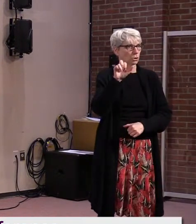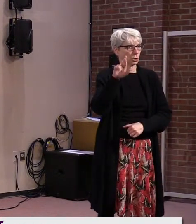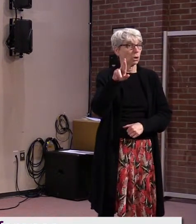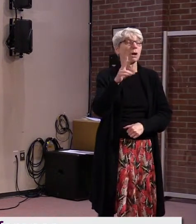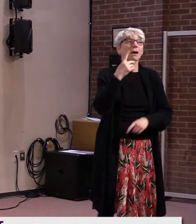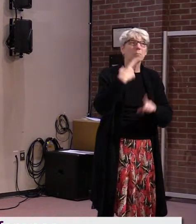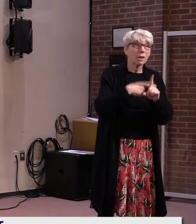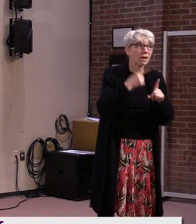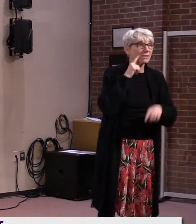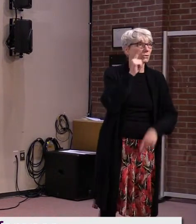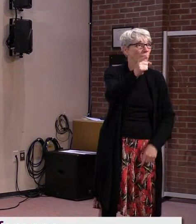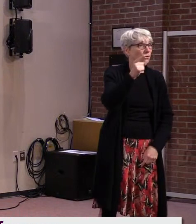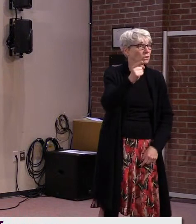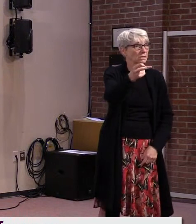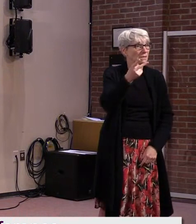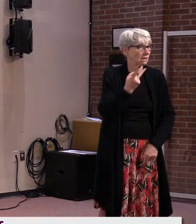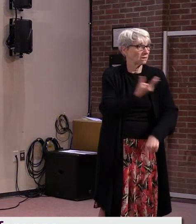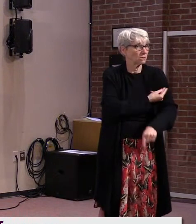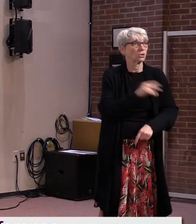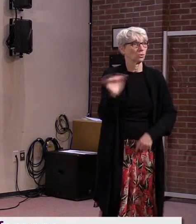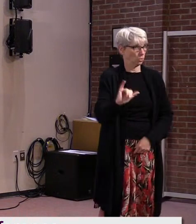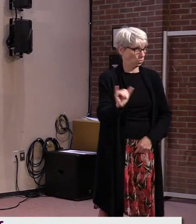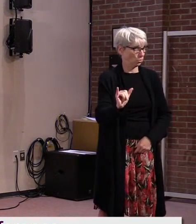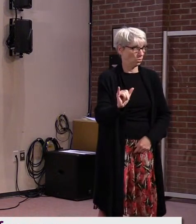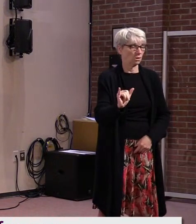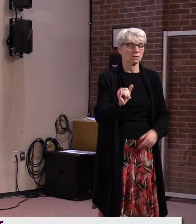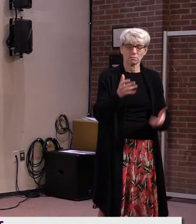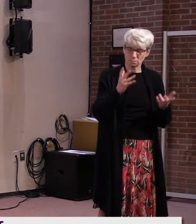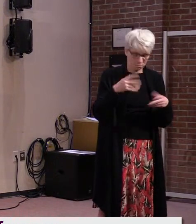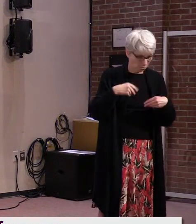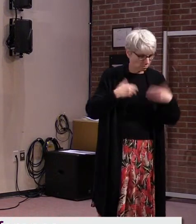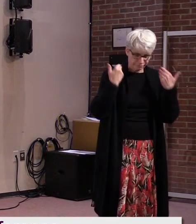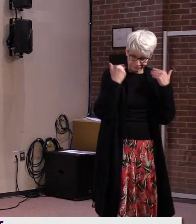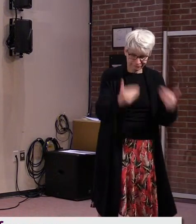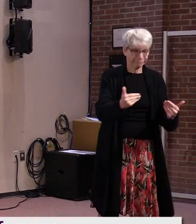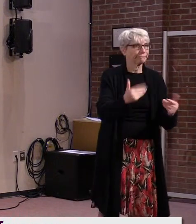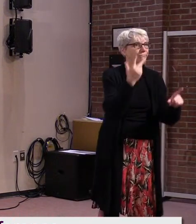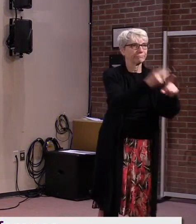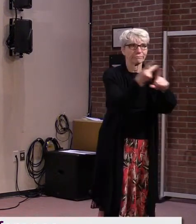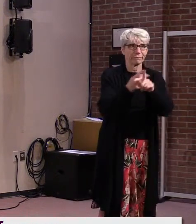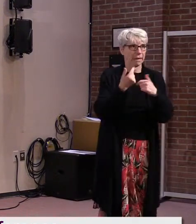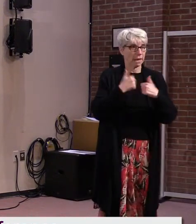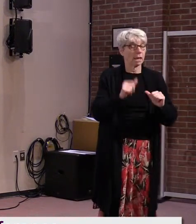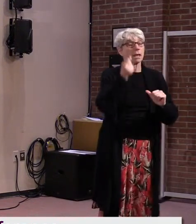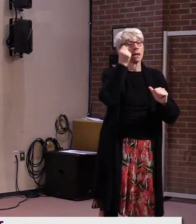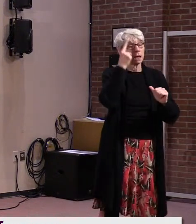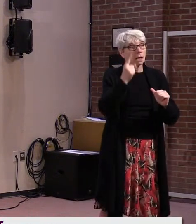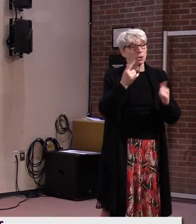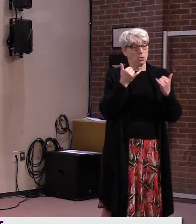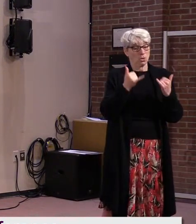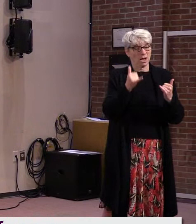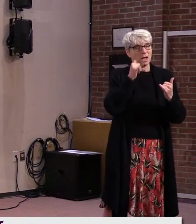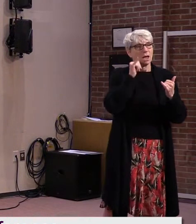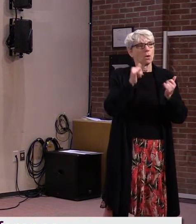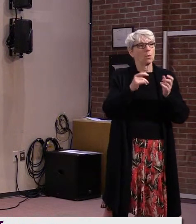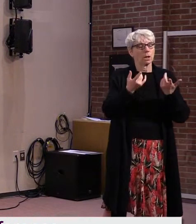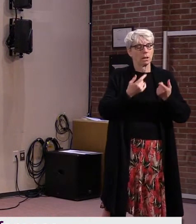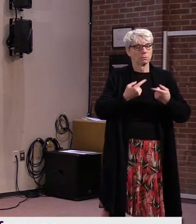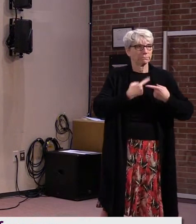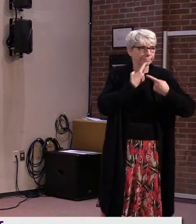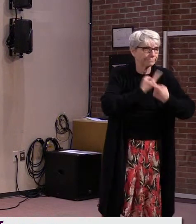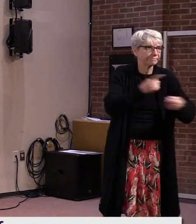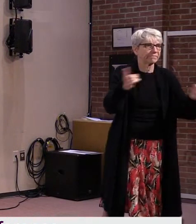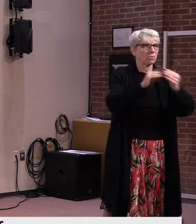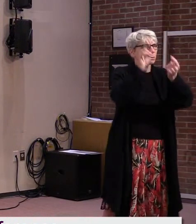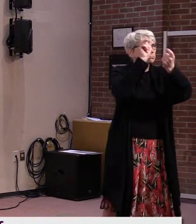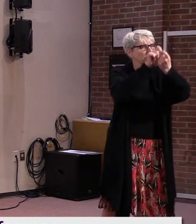first, second, and booster doses. We'll be sending out a press release later today with the further information. Turning